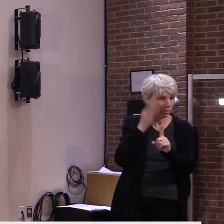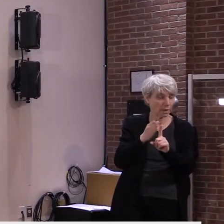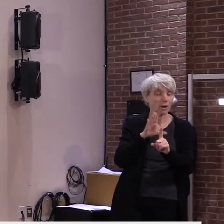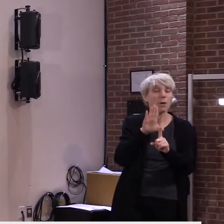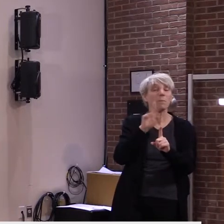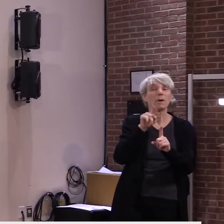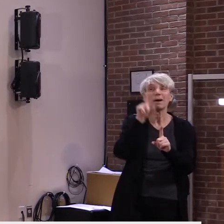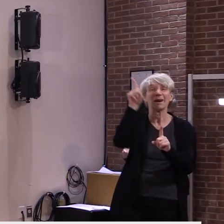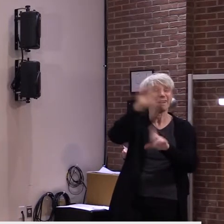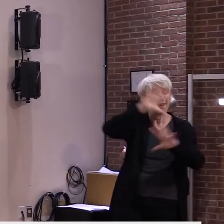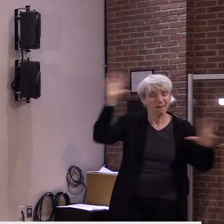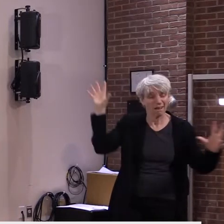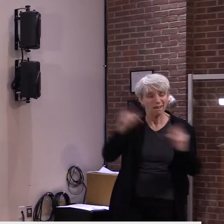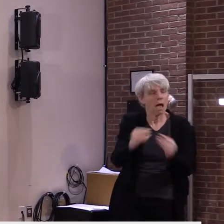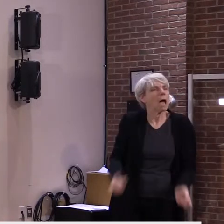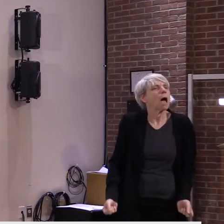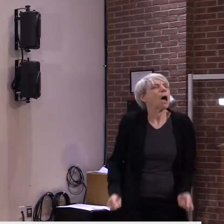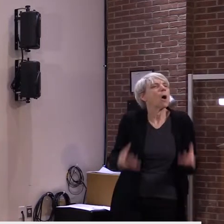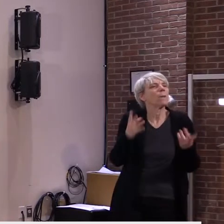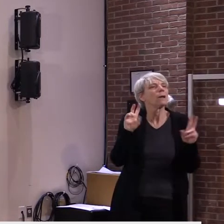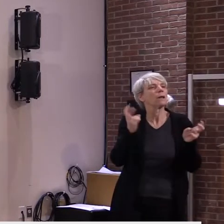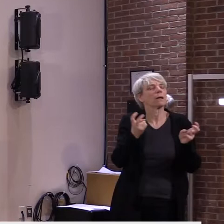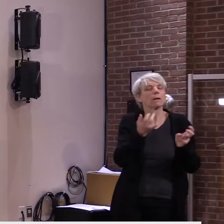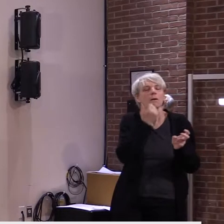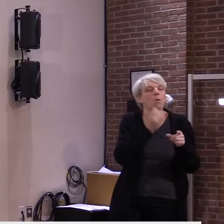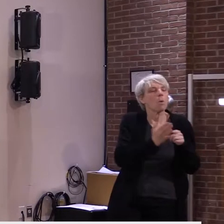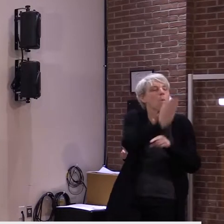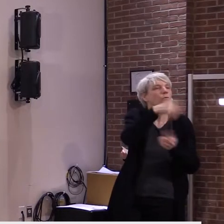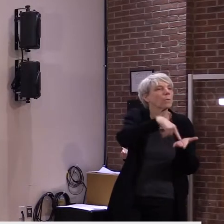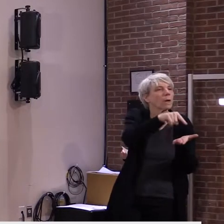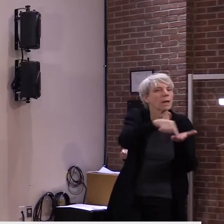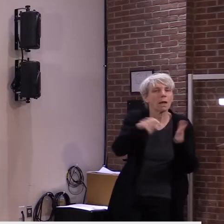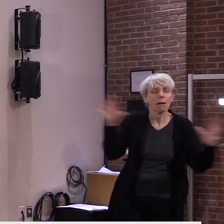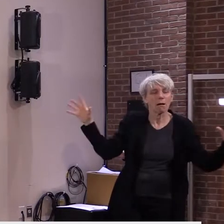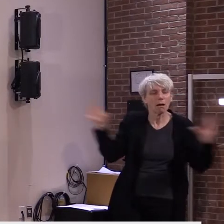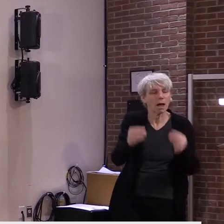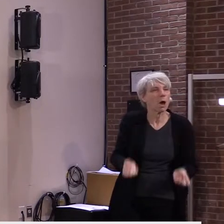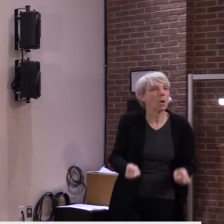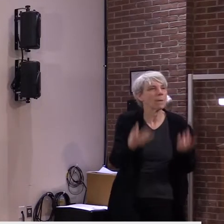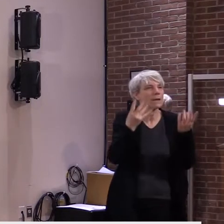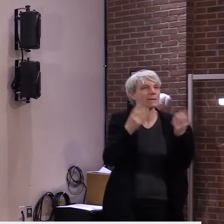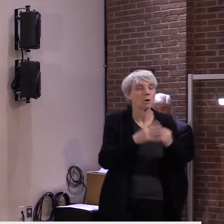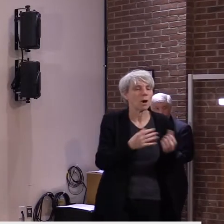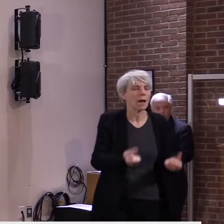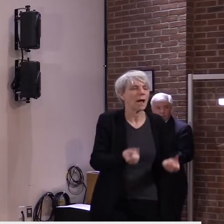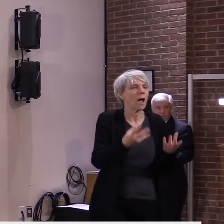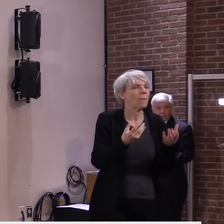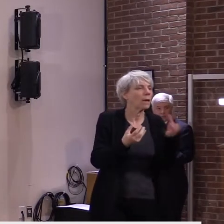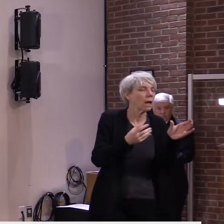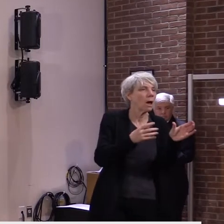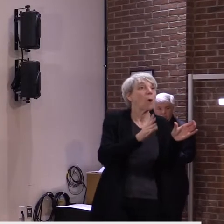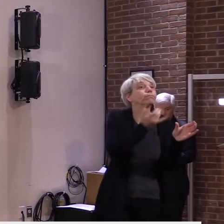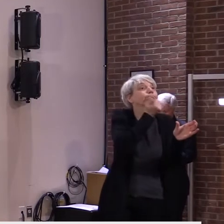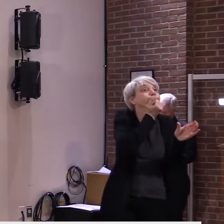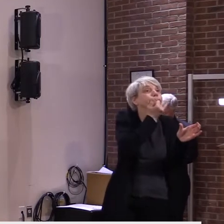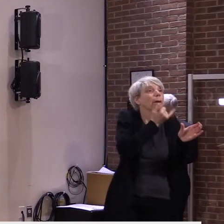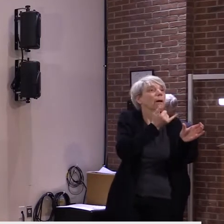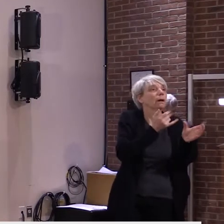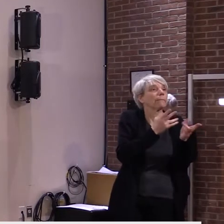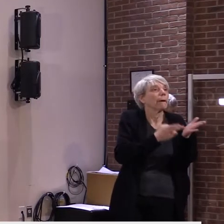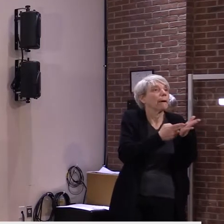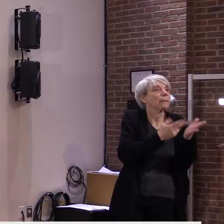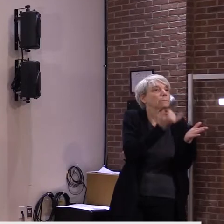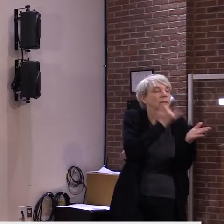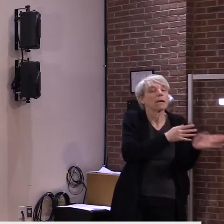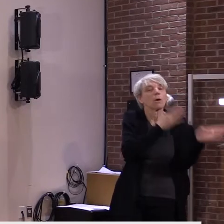not aggregate overpayments and does not aggregate overpayments that are related to fraud. It's just not a piece of functionality that's in the